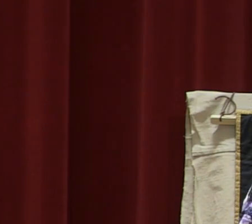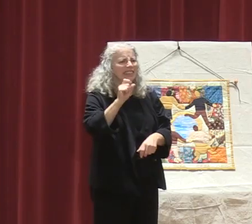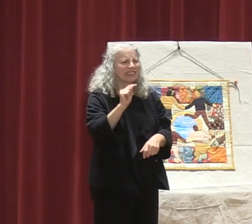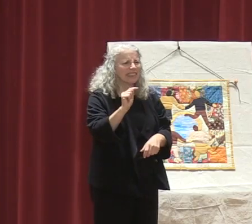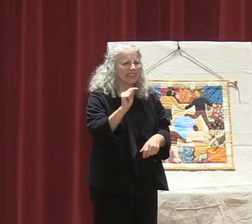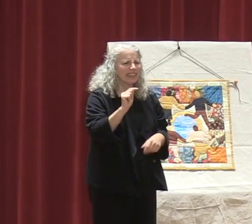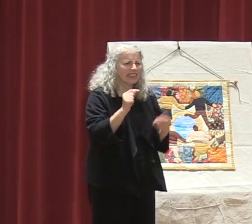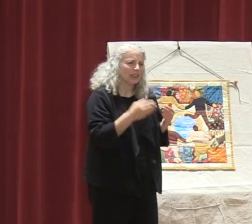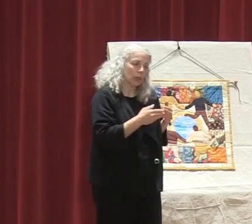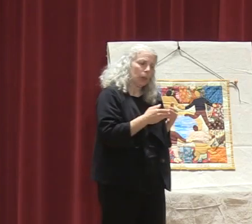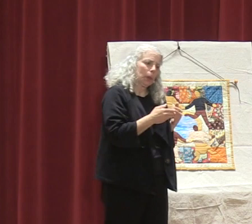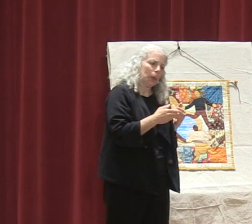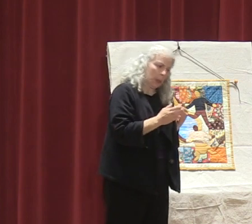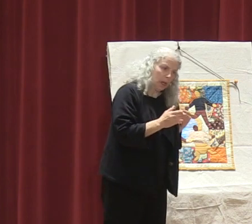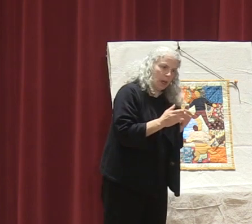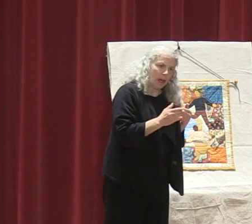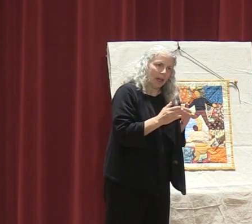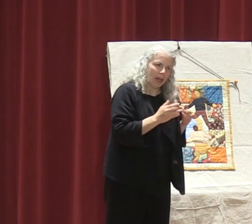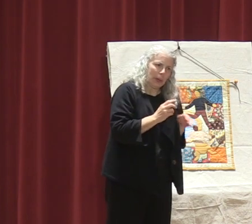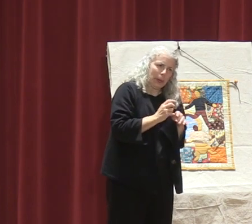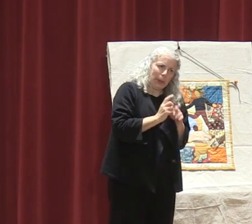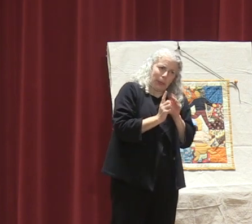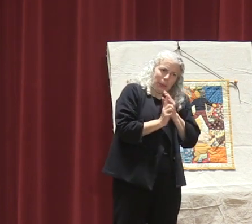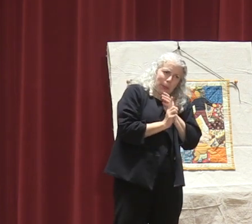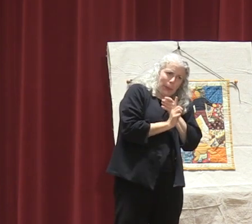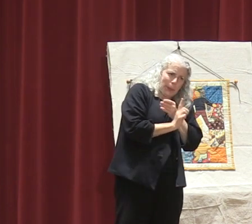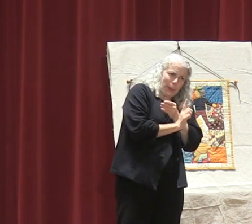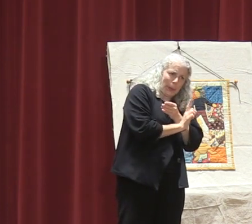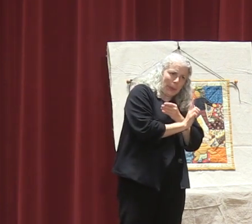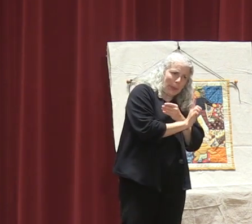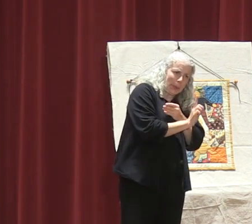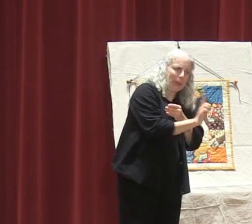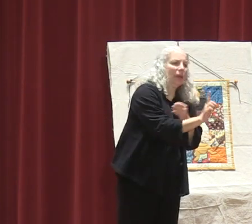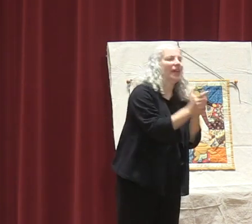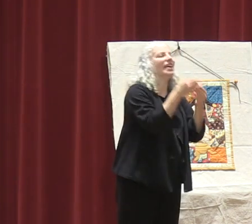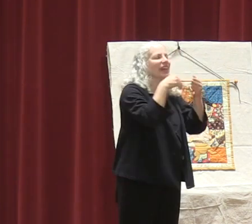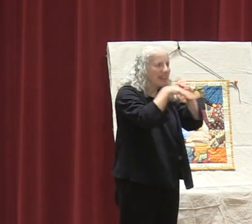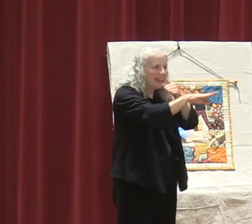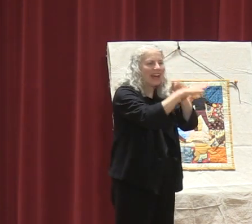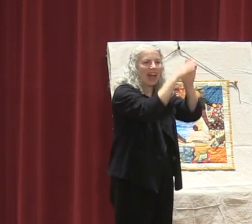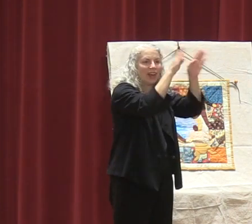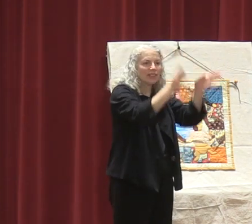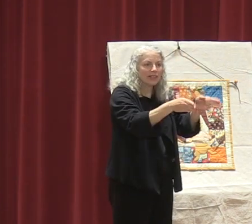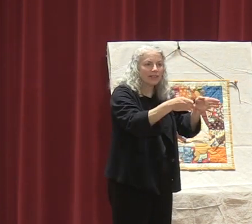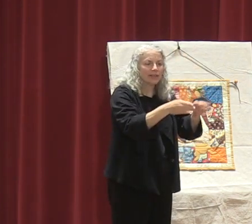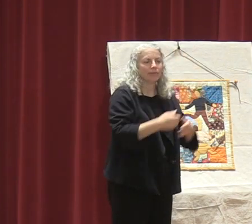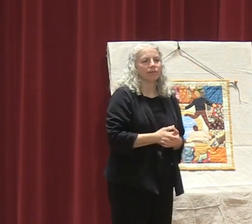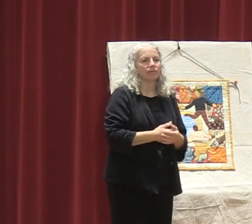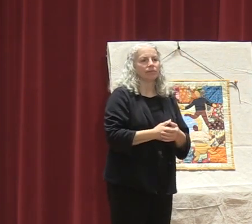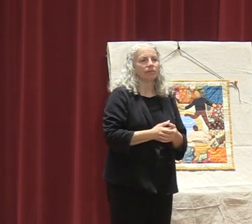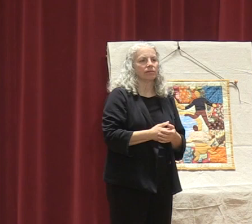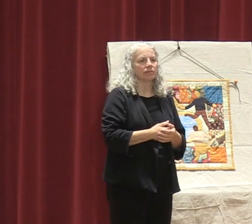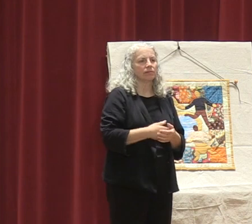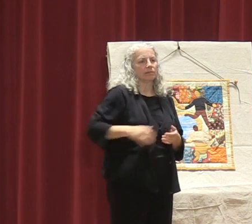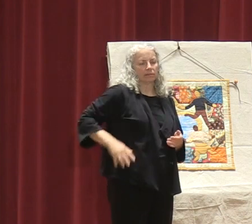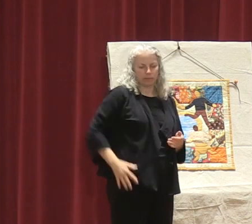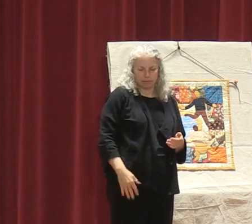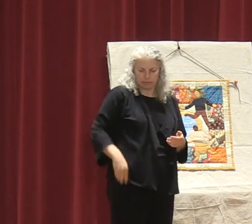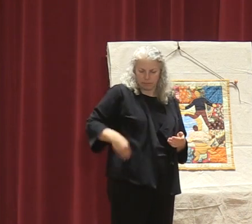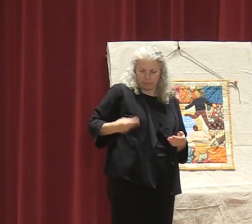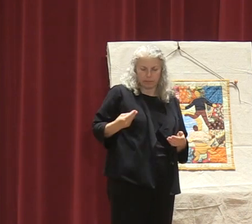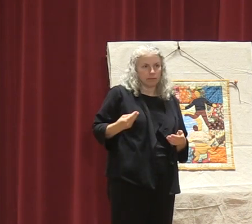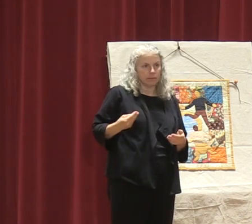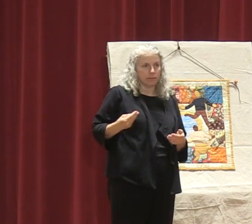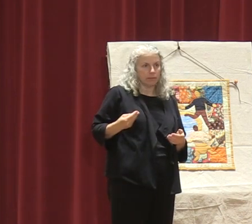did. And soon he found himself inside of the house. He reached into his pocket and took